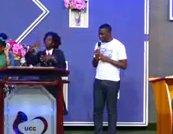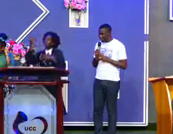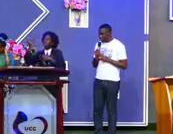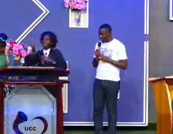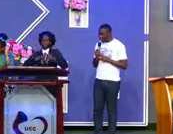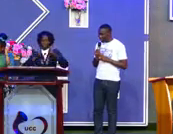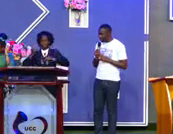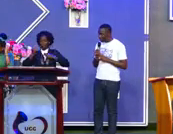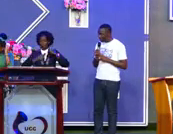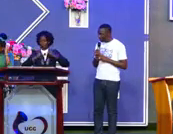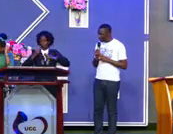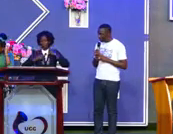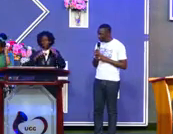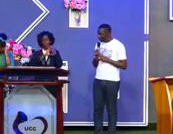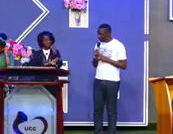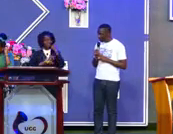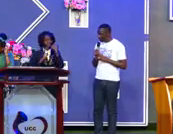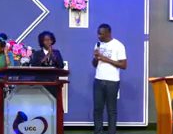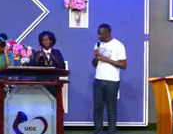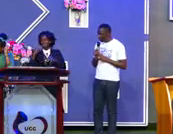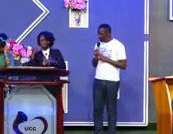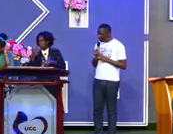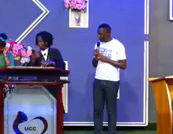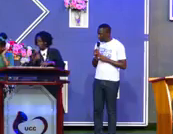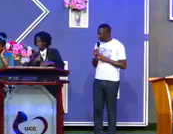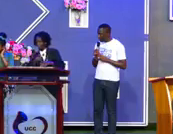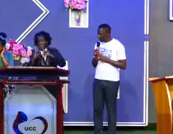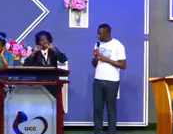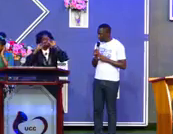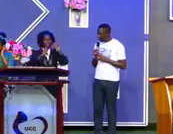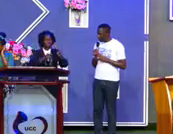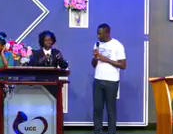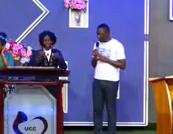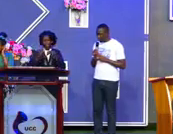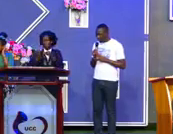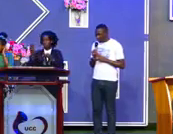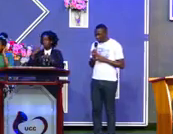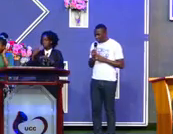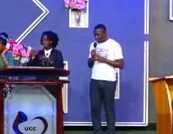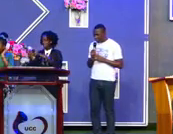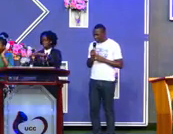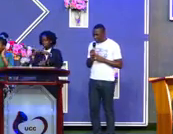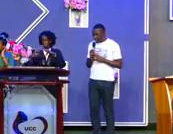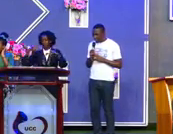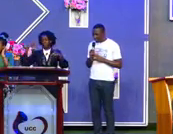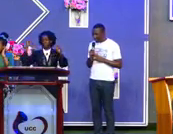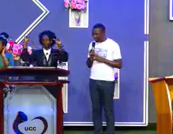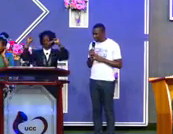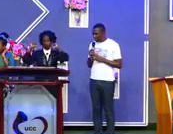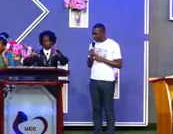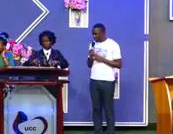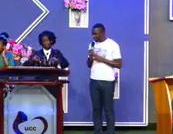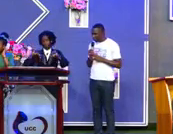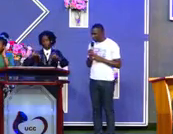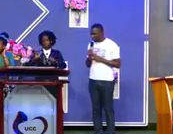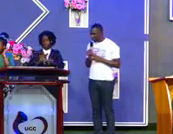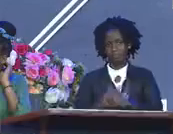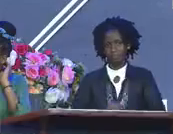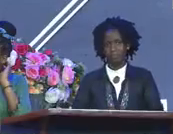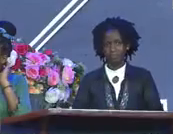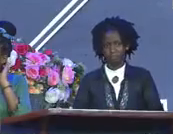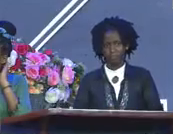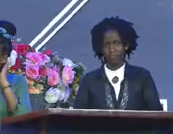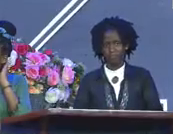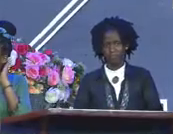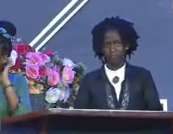By then I was in Rwanda. They called me. By the time I came, the abscess wasn't very good.